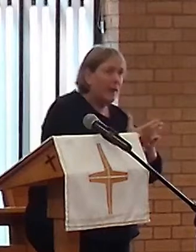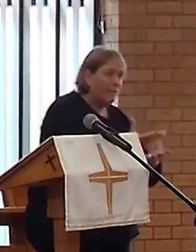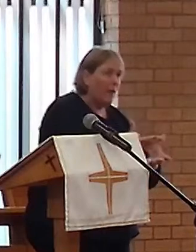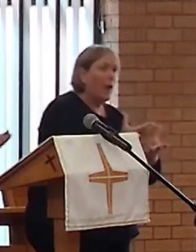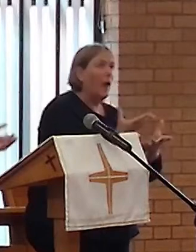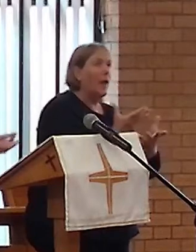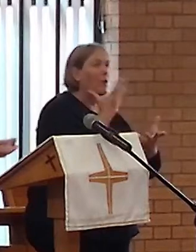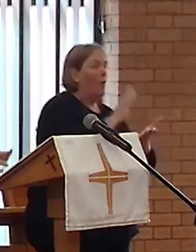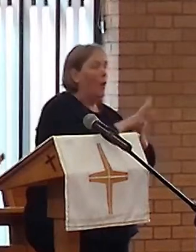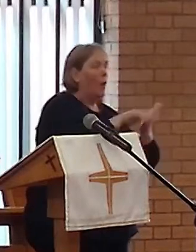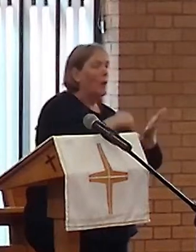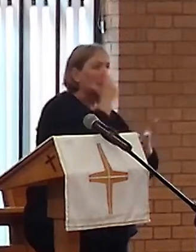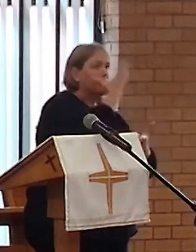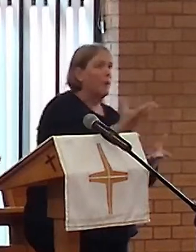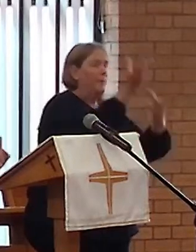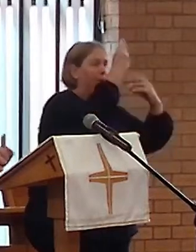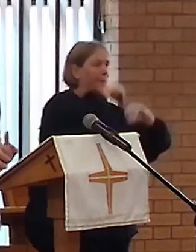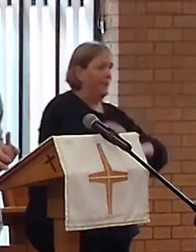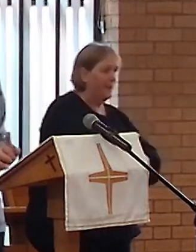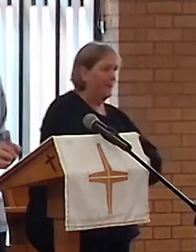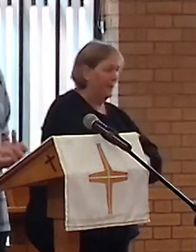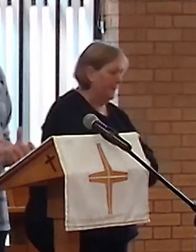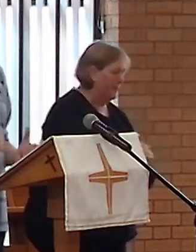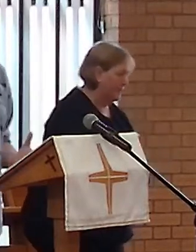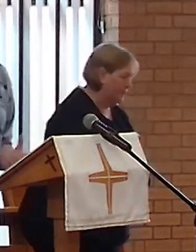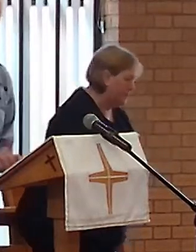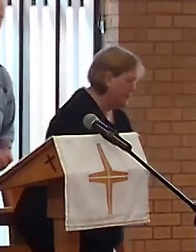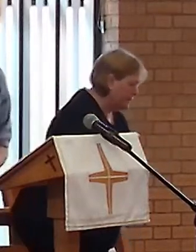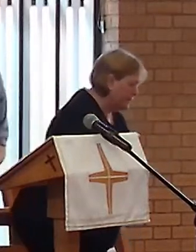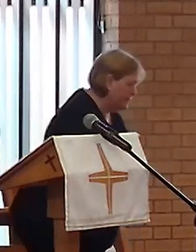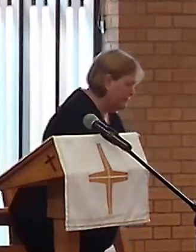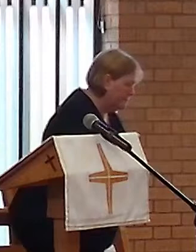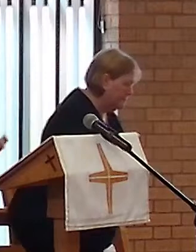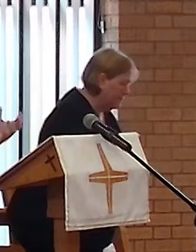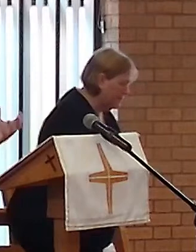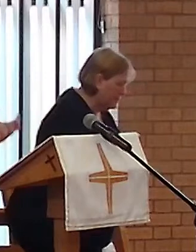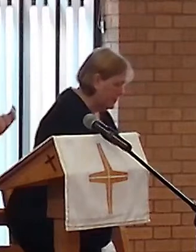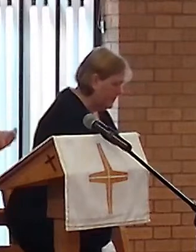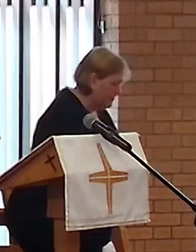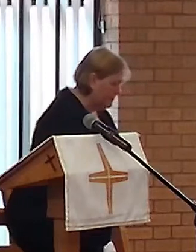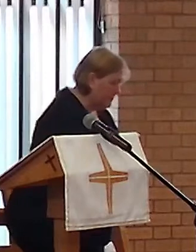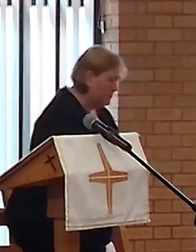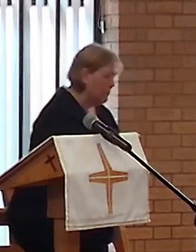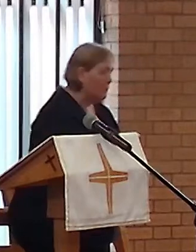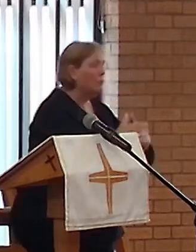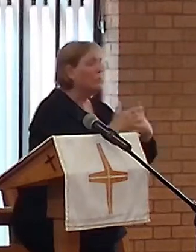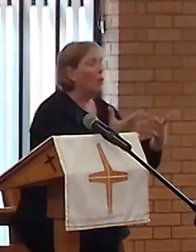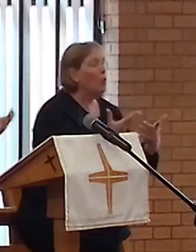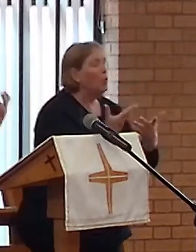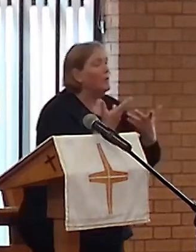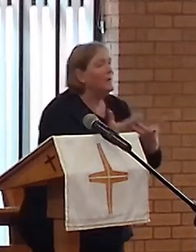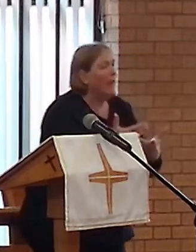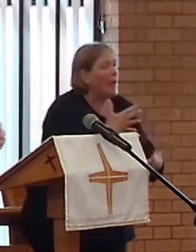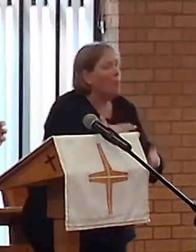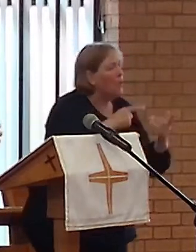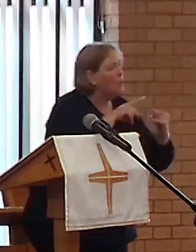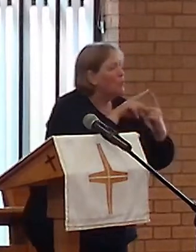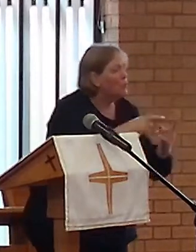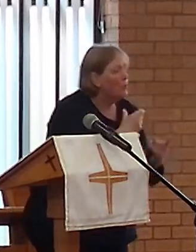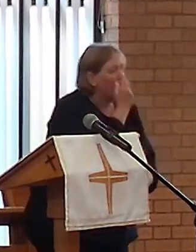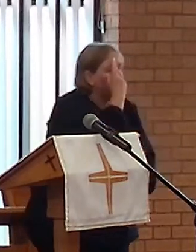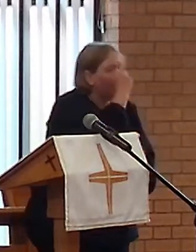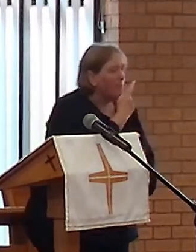And the key concept from our passage this morning that I'd like us to take away is this putting off of the old and putting on the